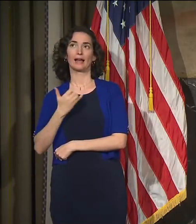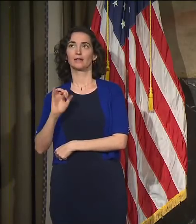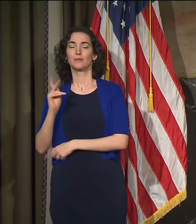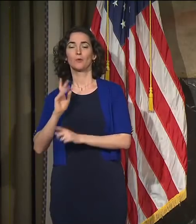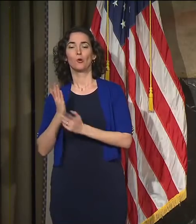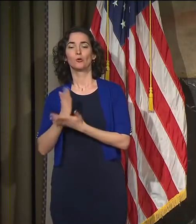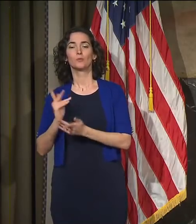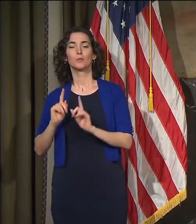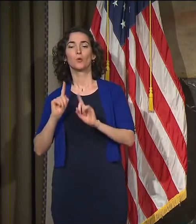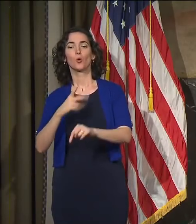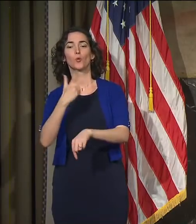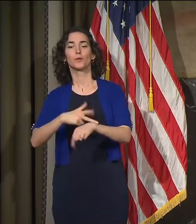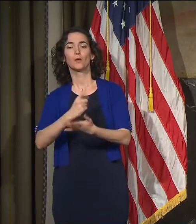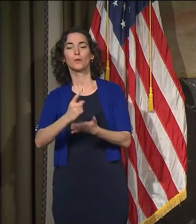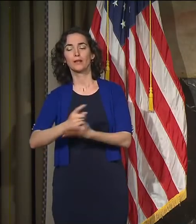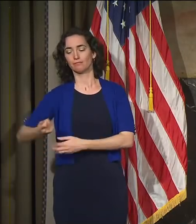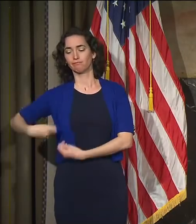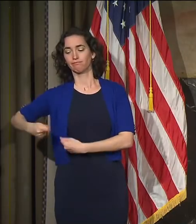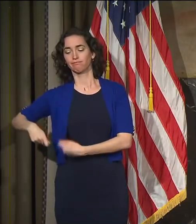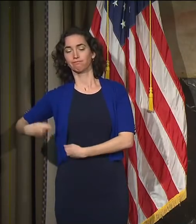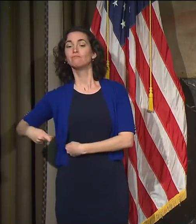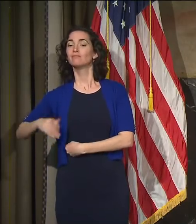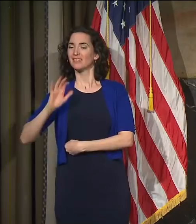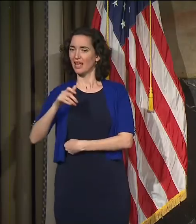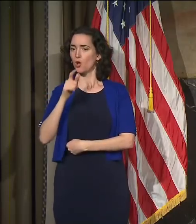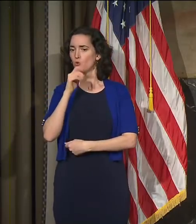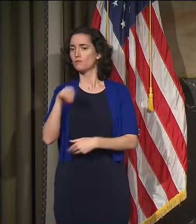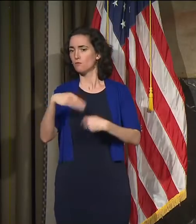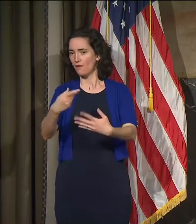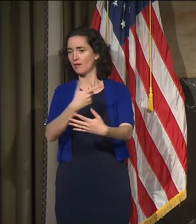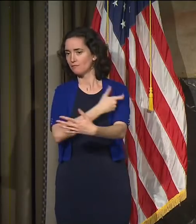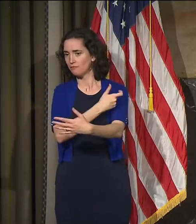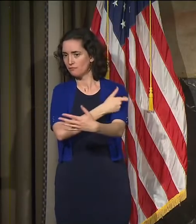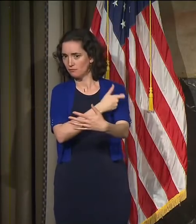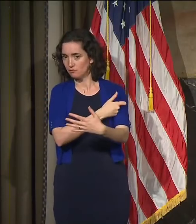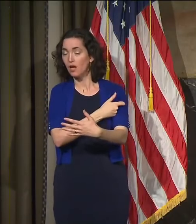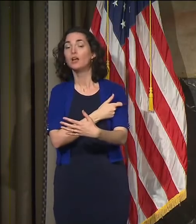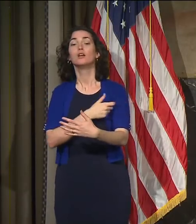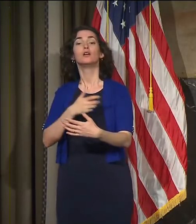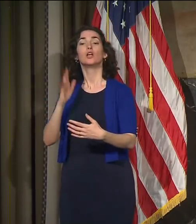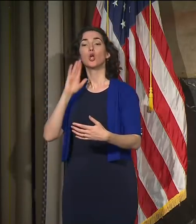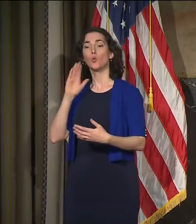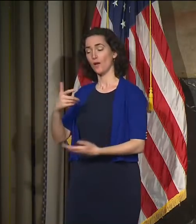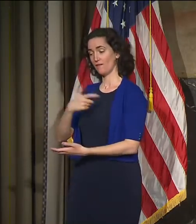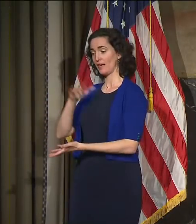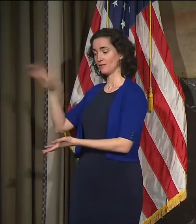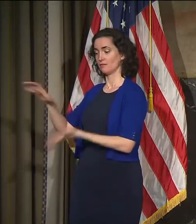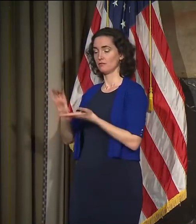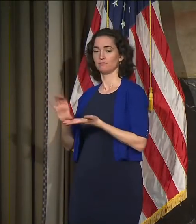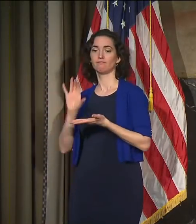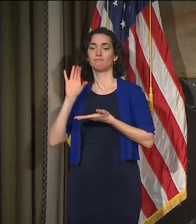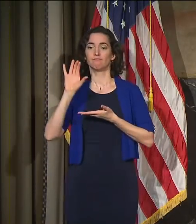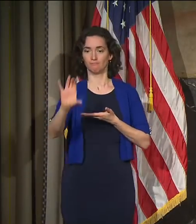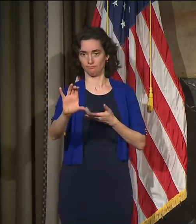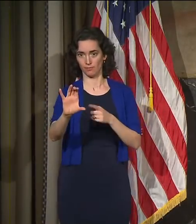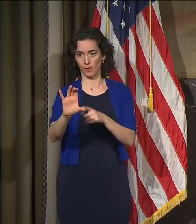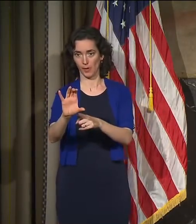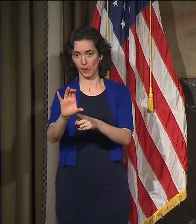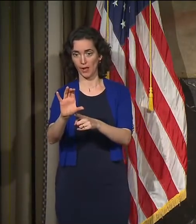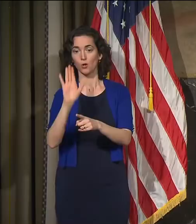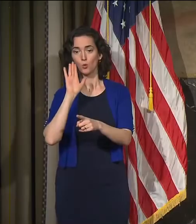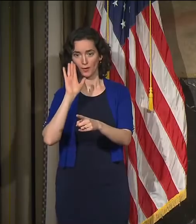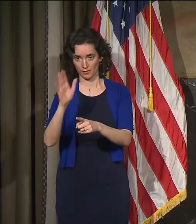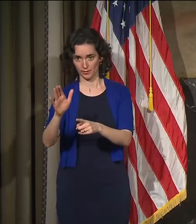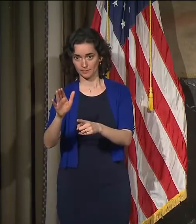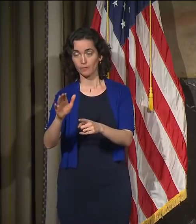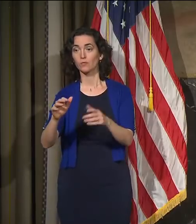week, and they're going to be getting allocations, and we're not able to get